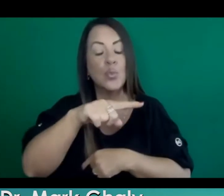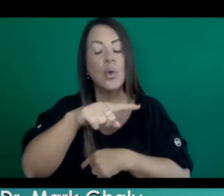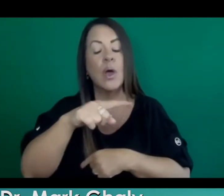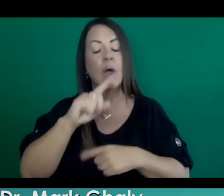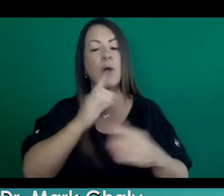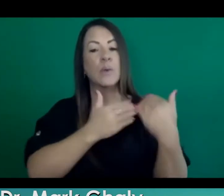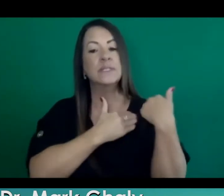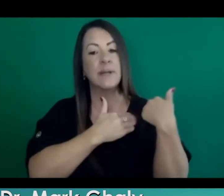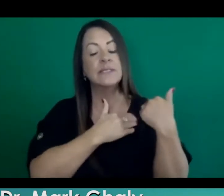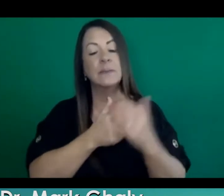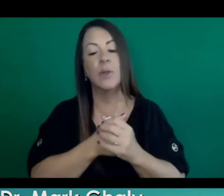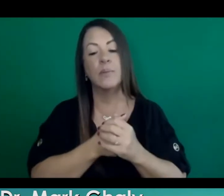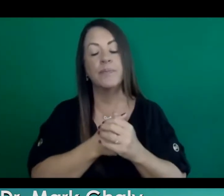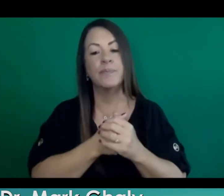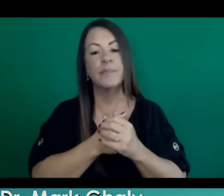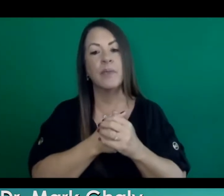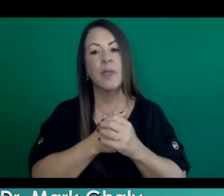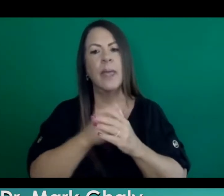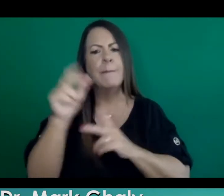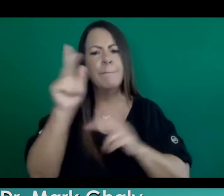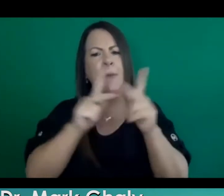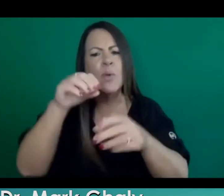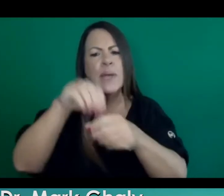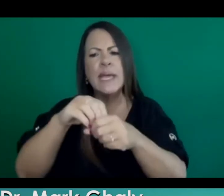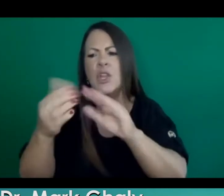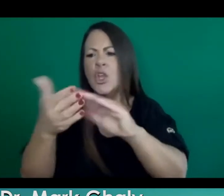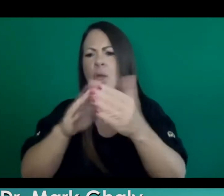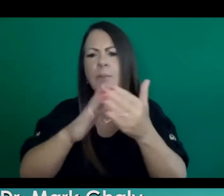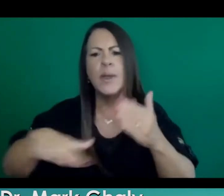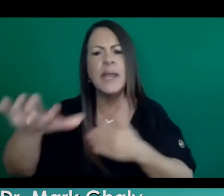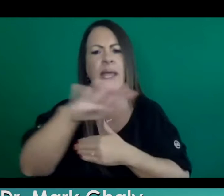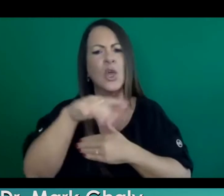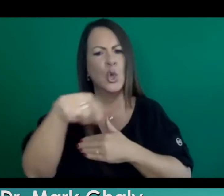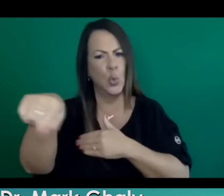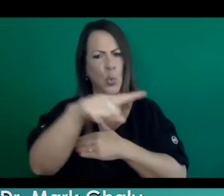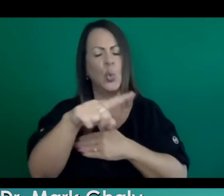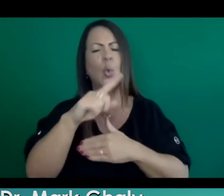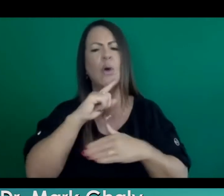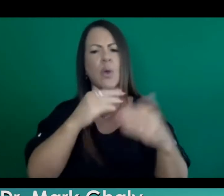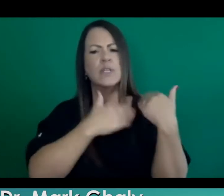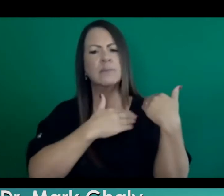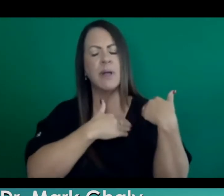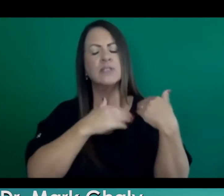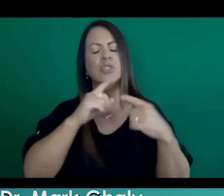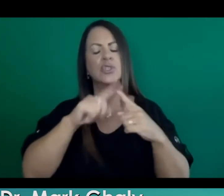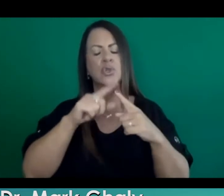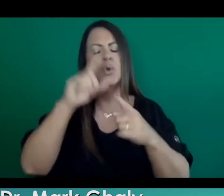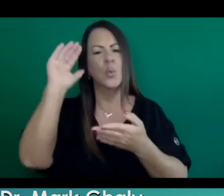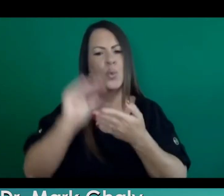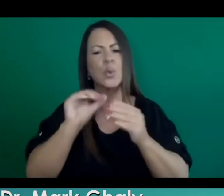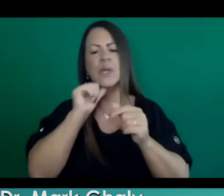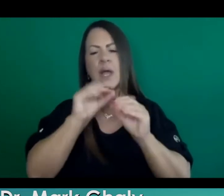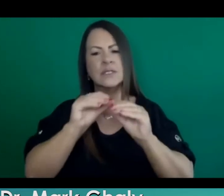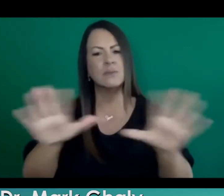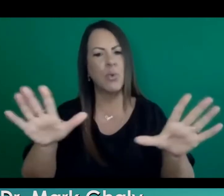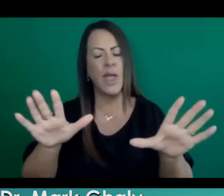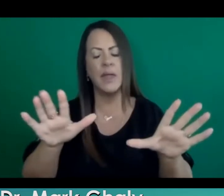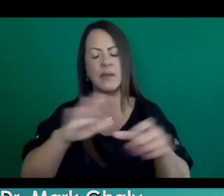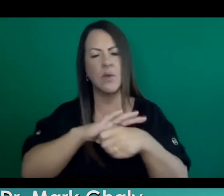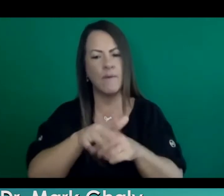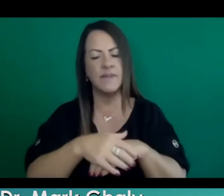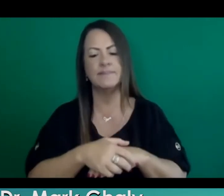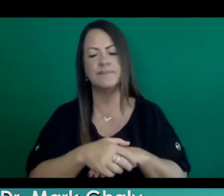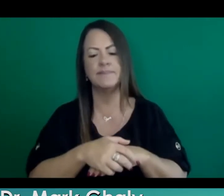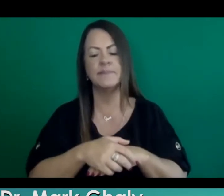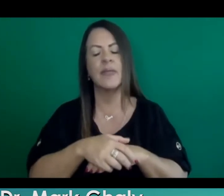people, communities, plays a major role in transmission. As we talk to county health officers, over